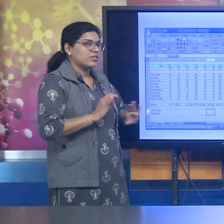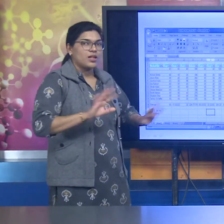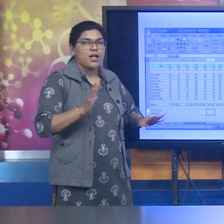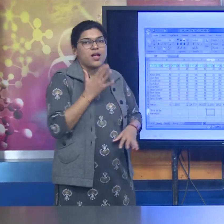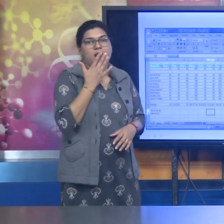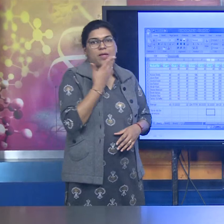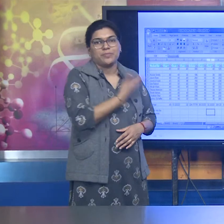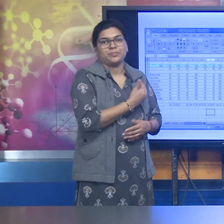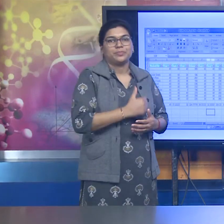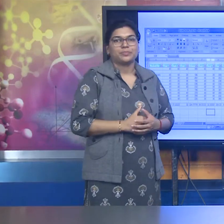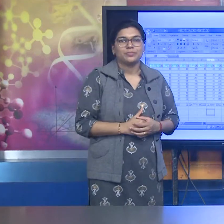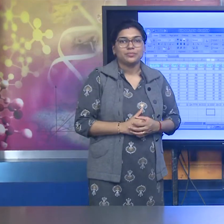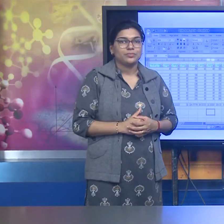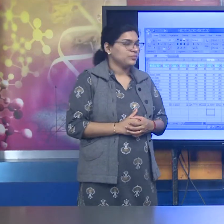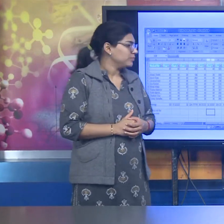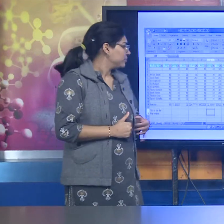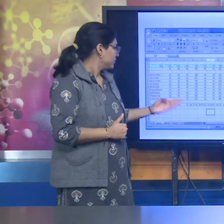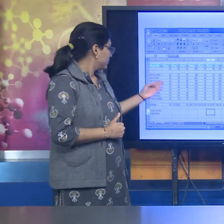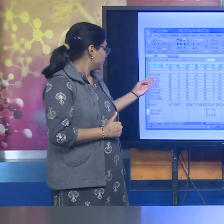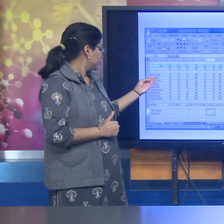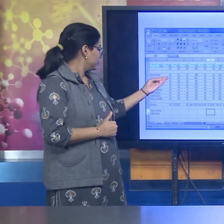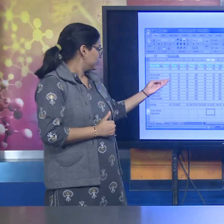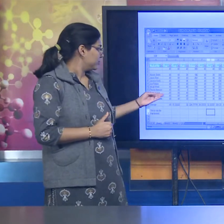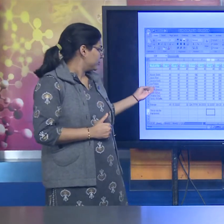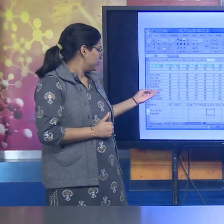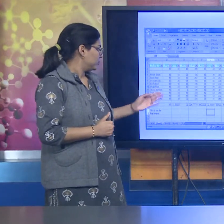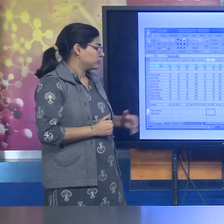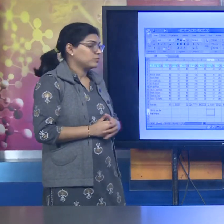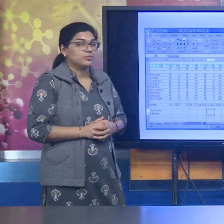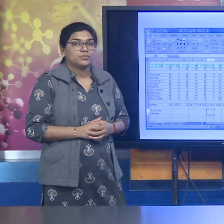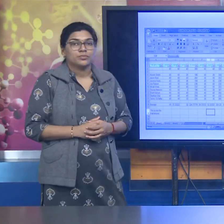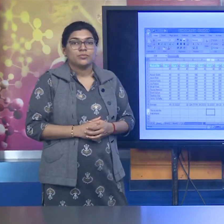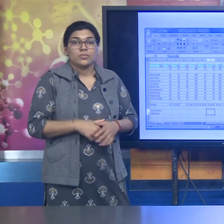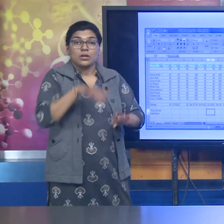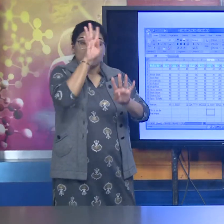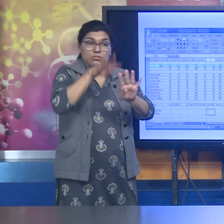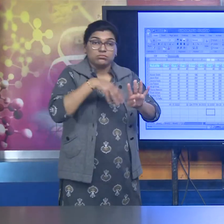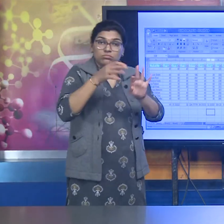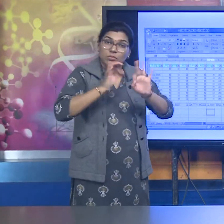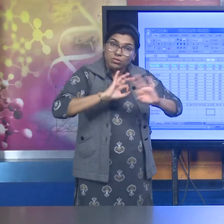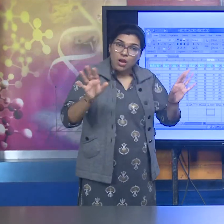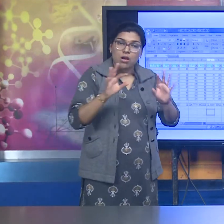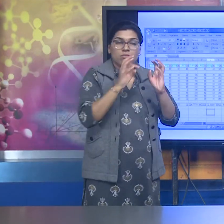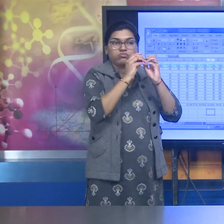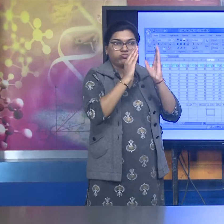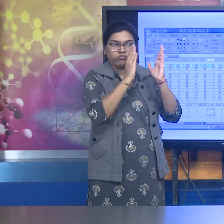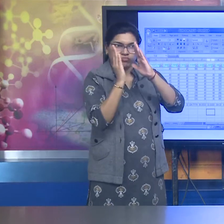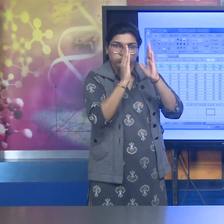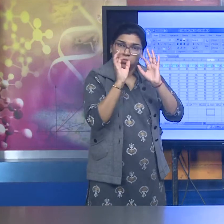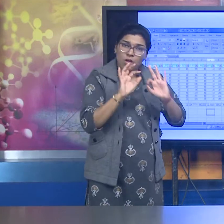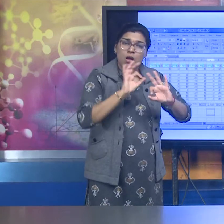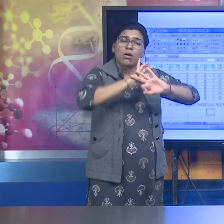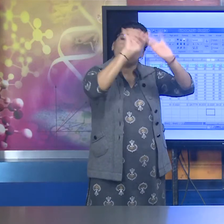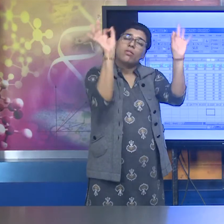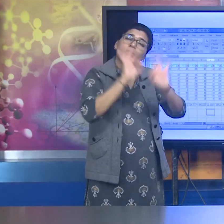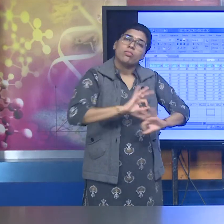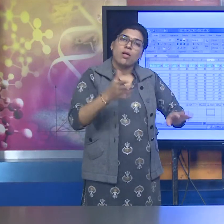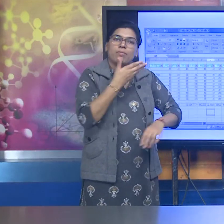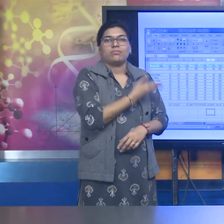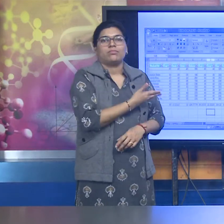For example, you have chosen this will be get colorful, and here you can see the preview also